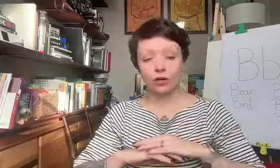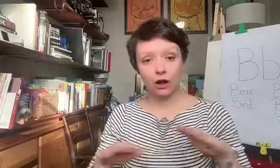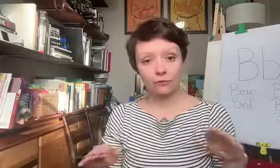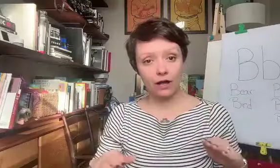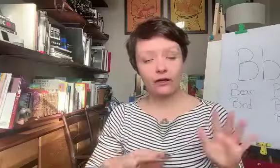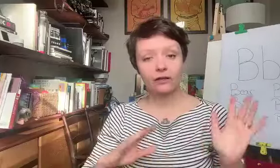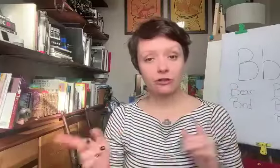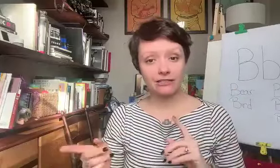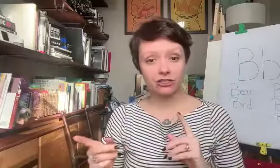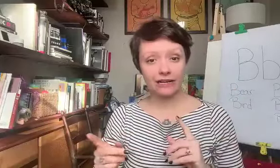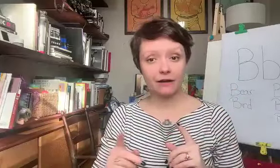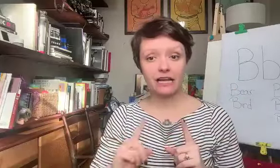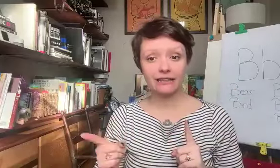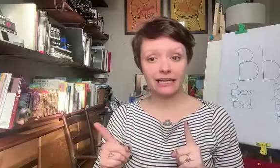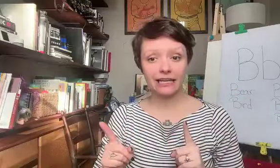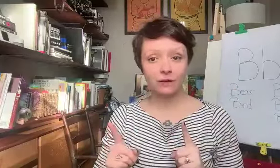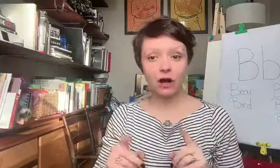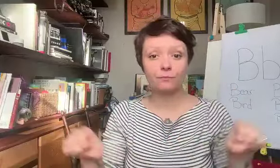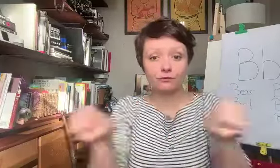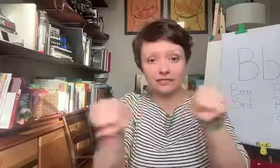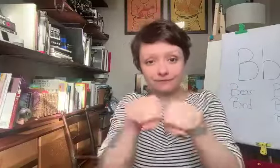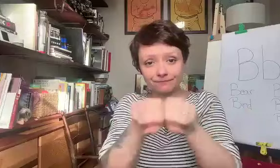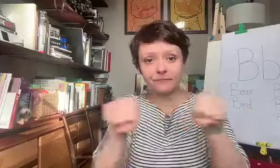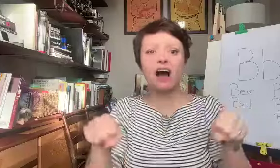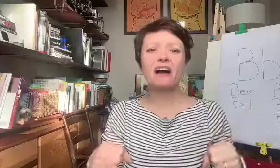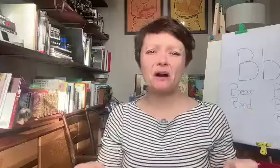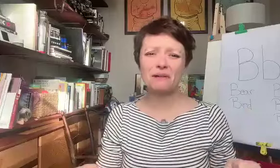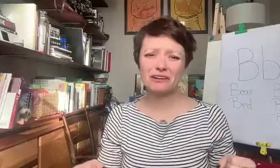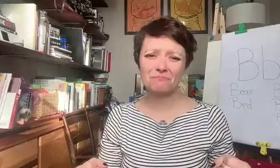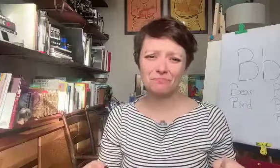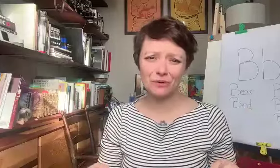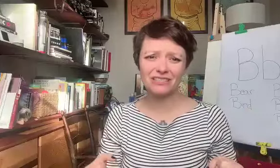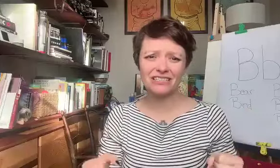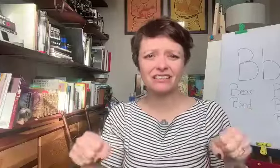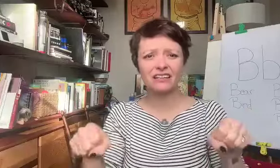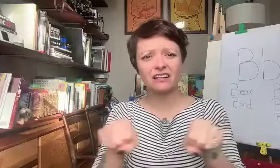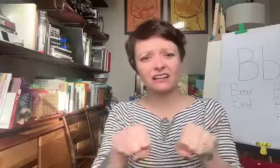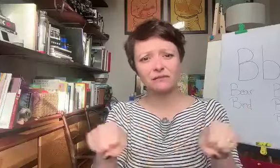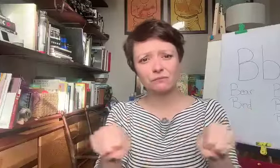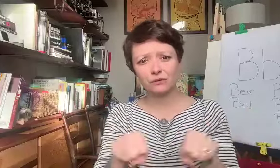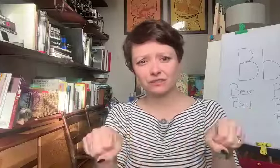on rug, you're transitioning out, telling the kids what, oh, boots. Oh, I hope we don't need boots.